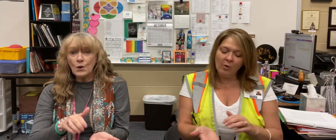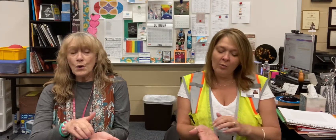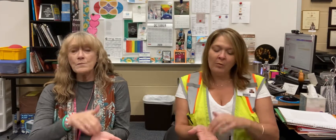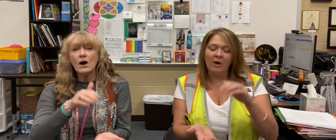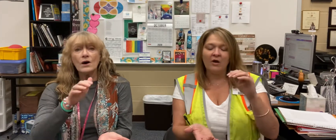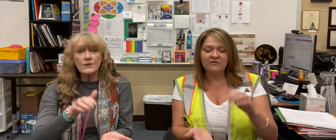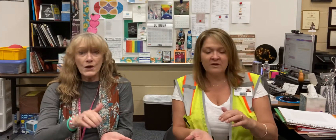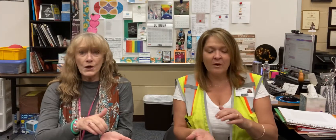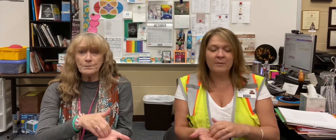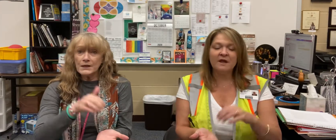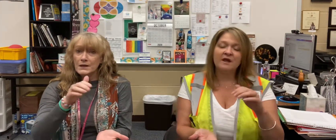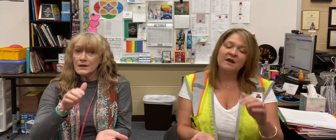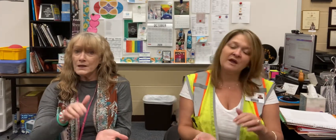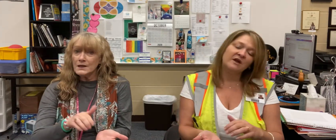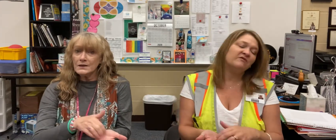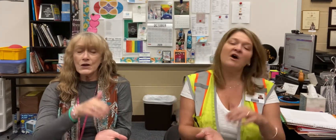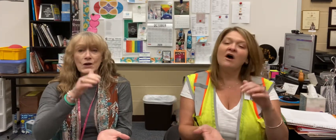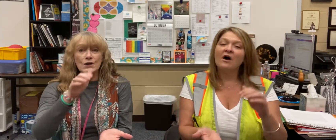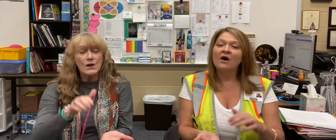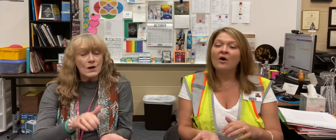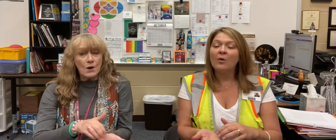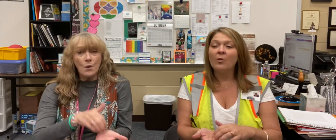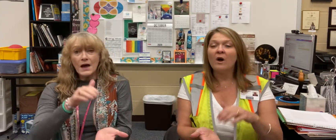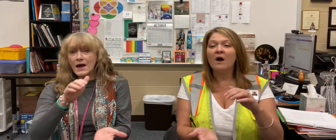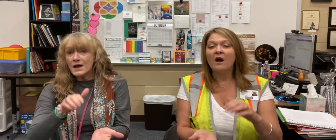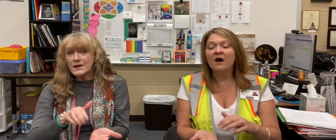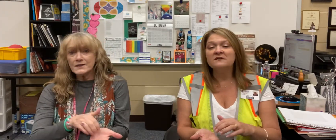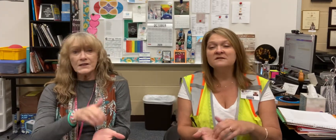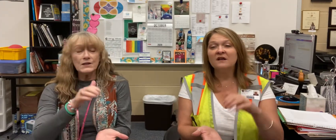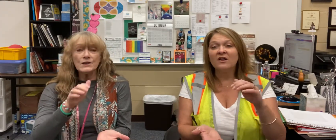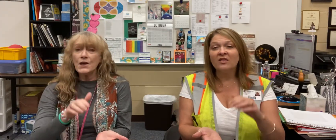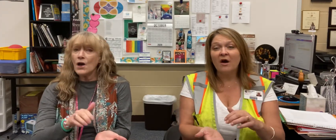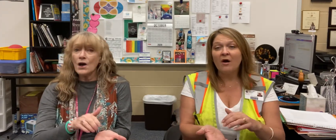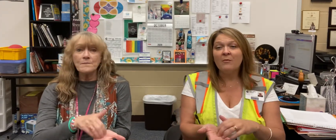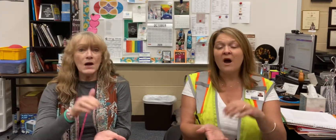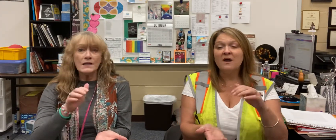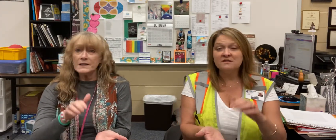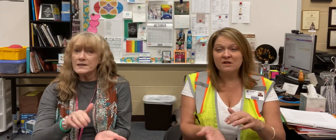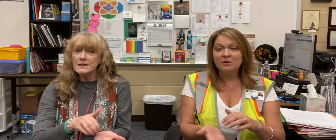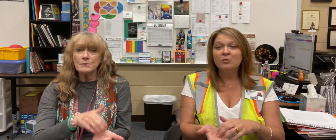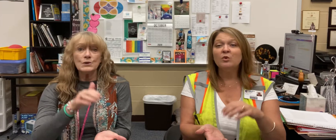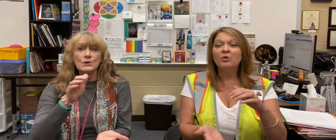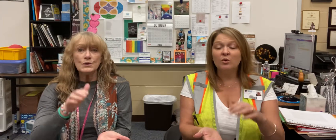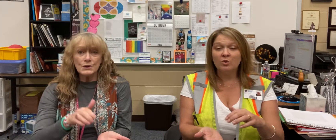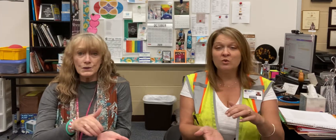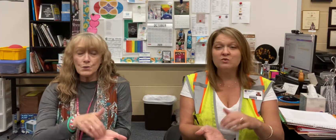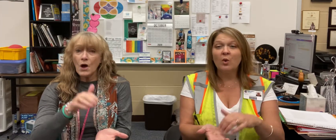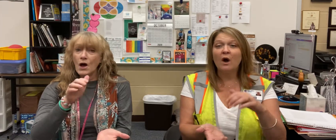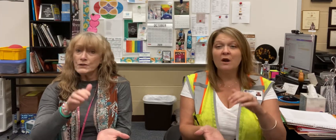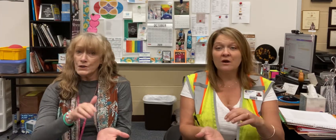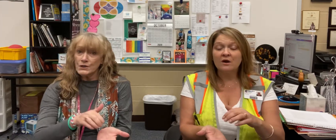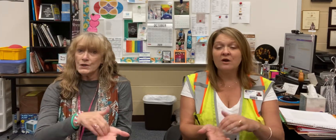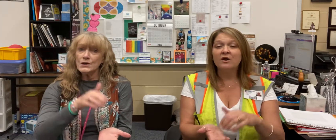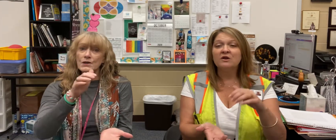home of the beaver, where still the mighty moose wanders